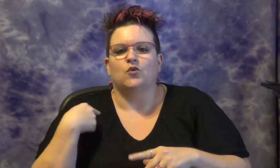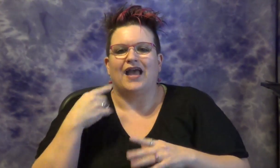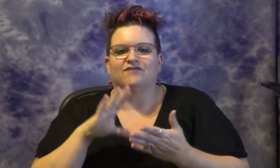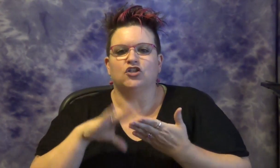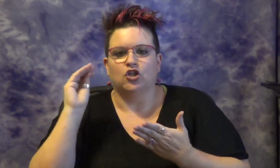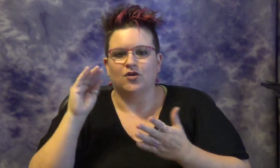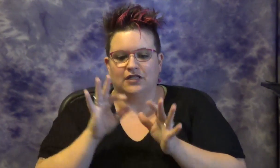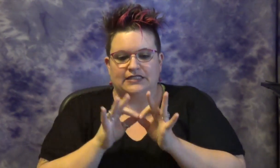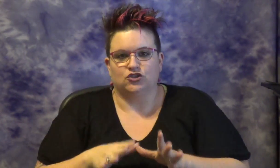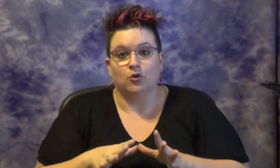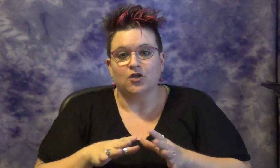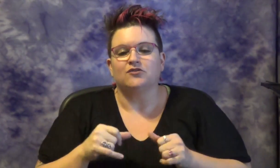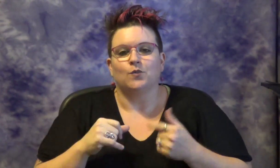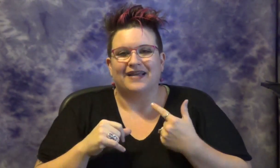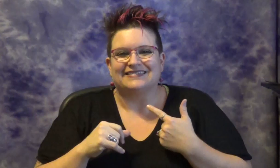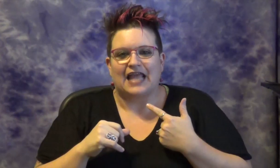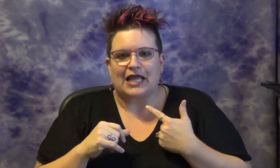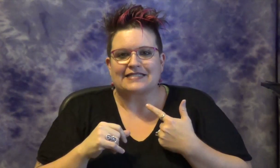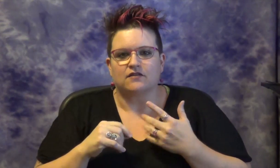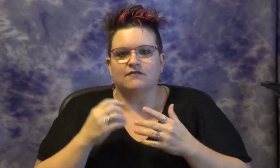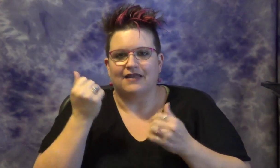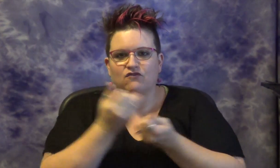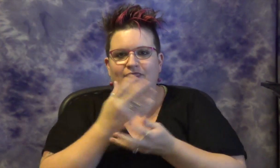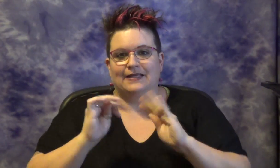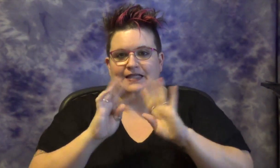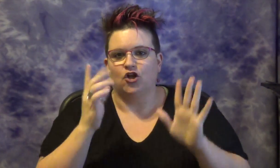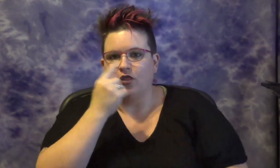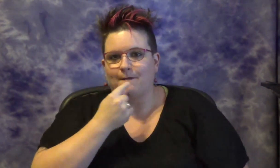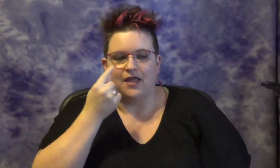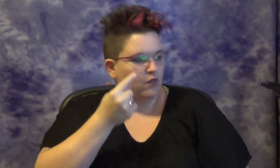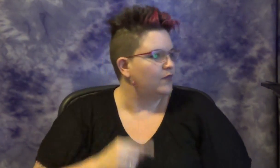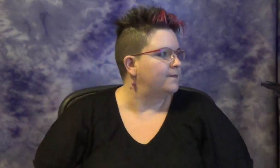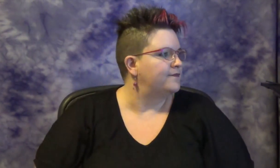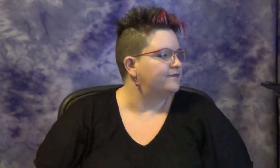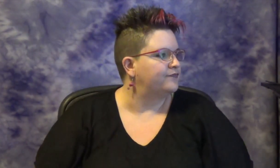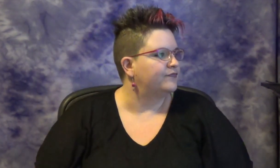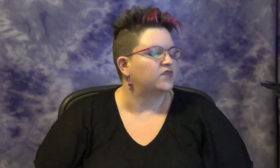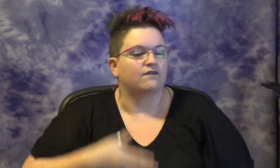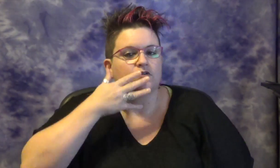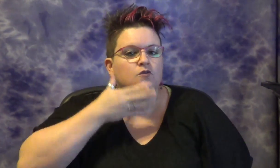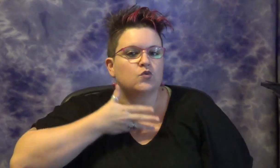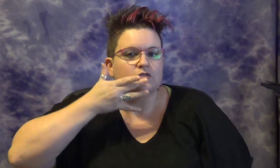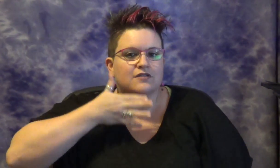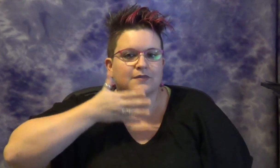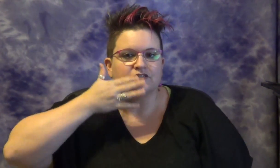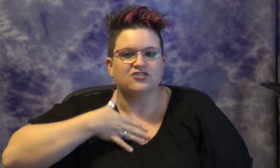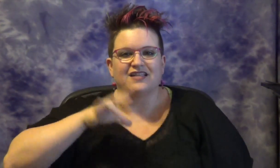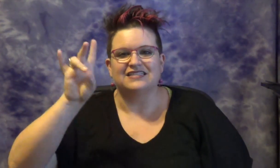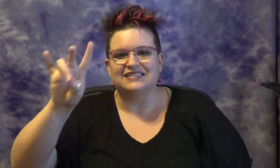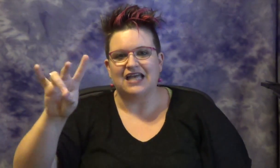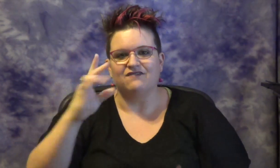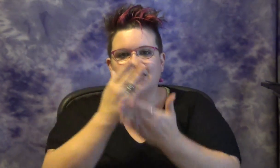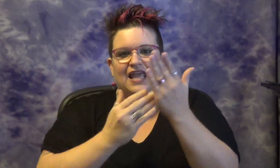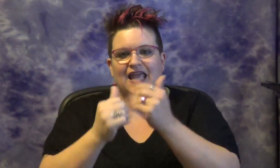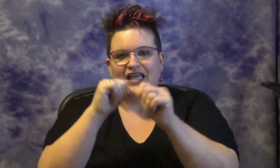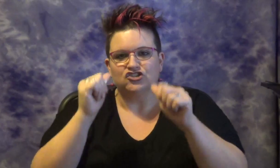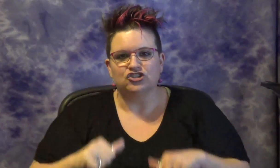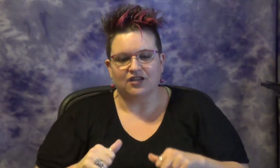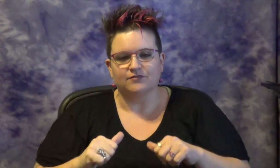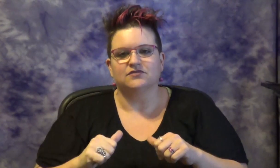might only read lips, so you have to learn as an interpreter to enunciate everything clearly on your mouth. And then you have cued speech, that's 7